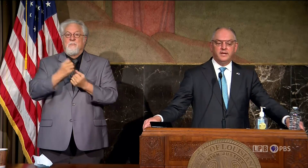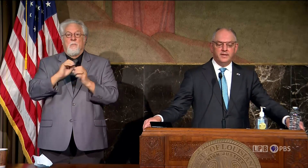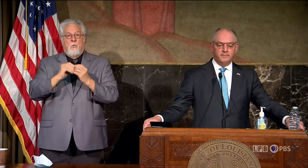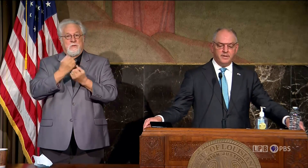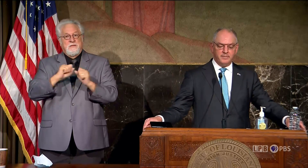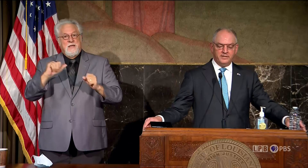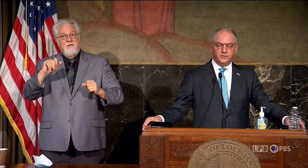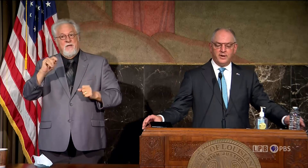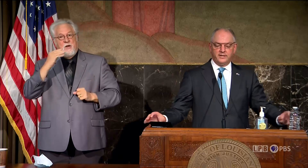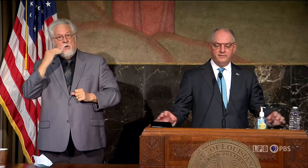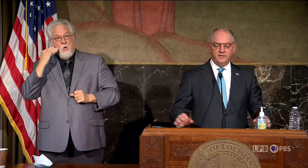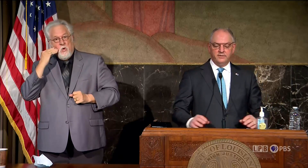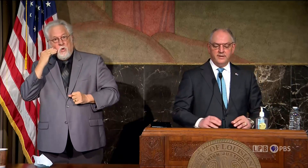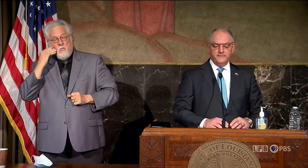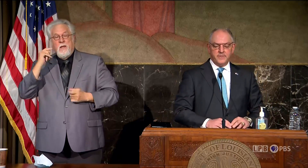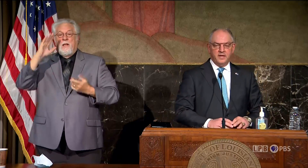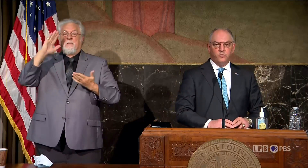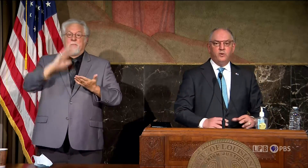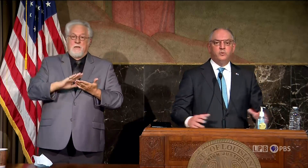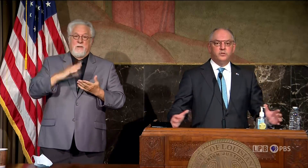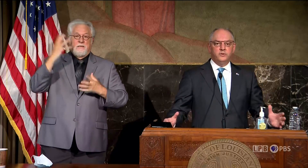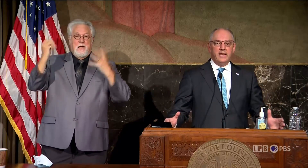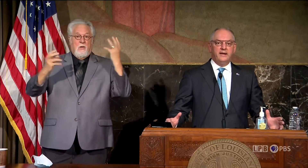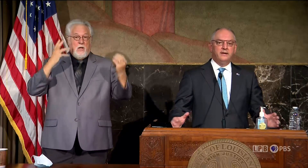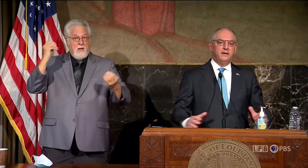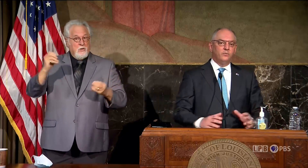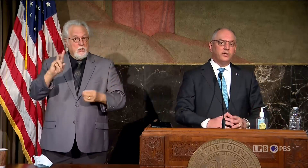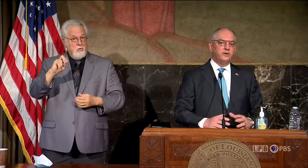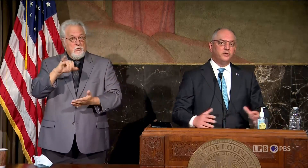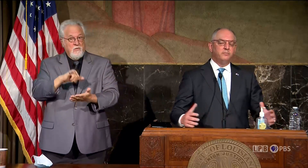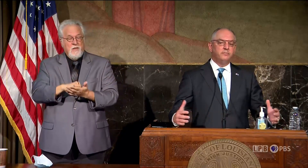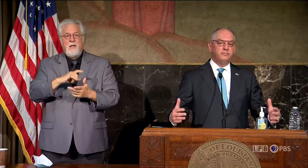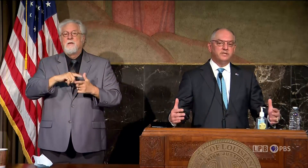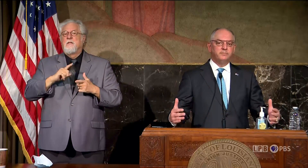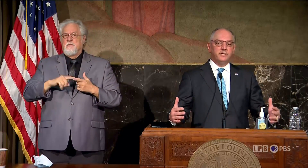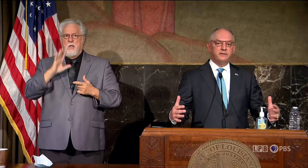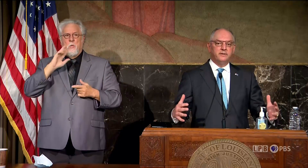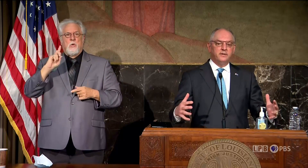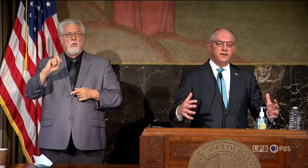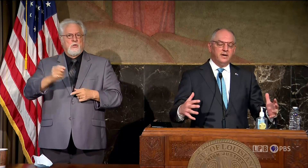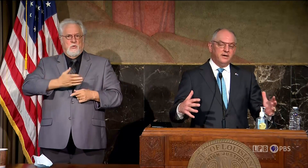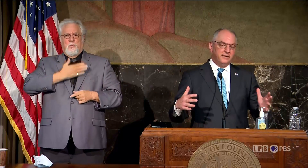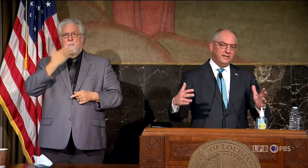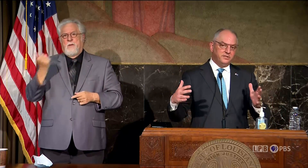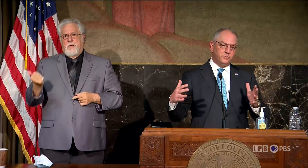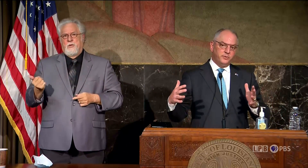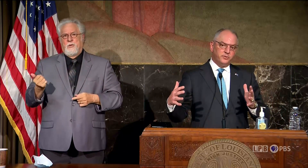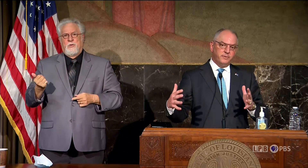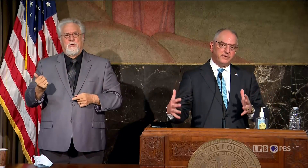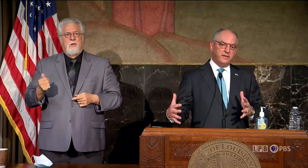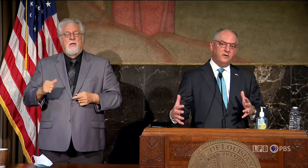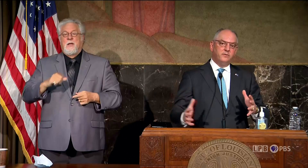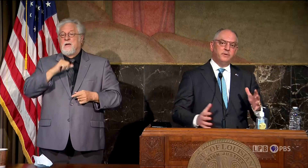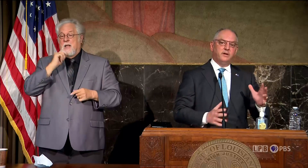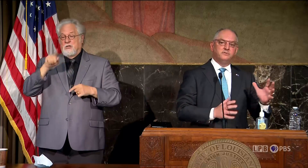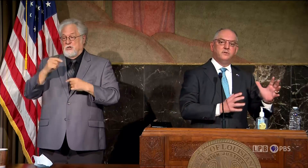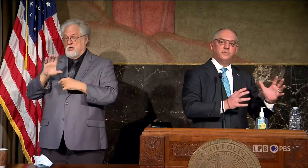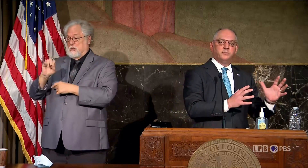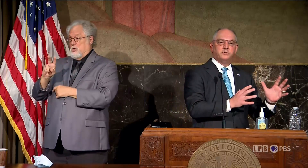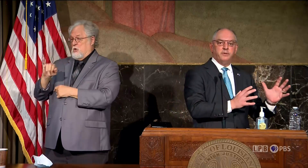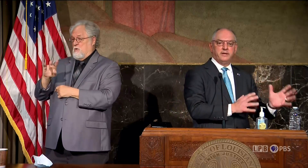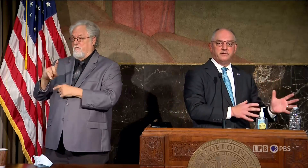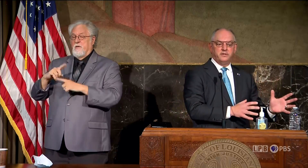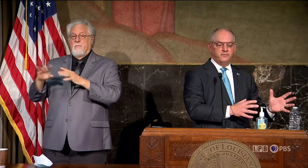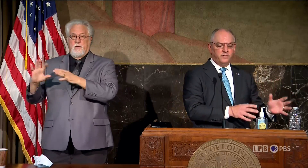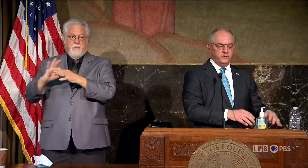home and minimize your activities. If we will do that, we're going to do much better, not just with respect to COVID, but also